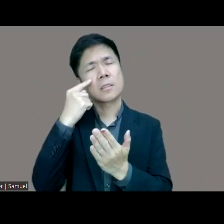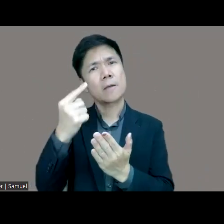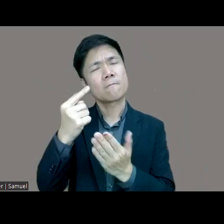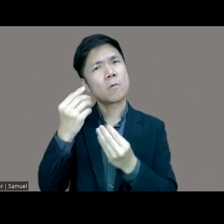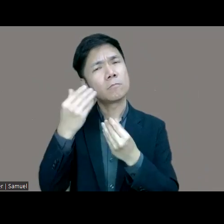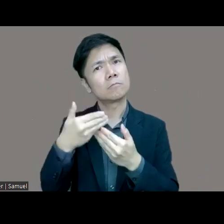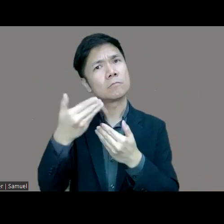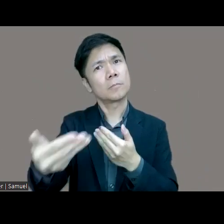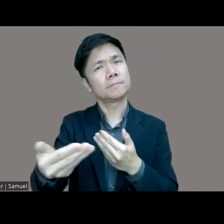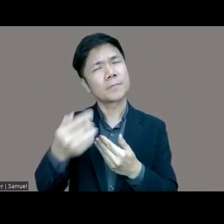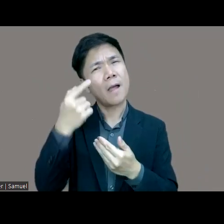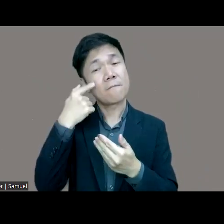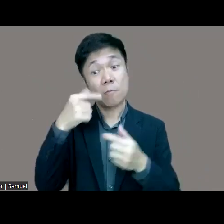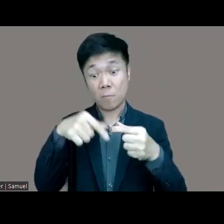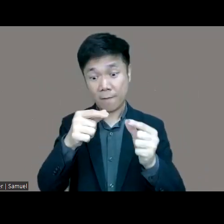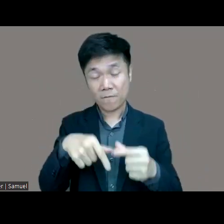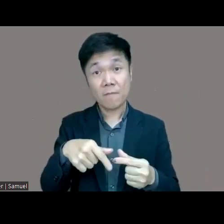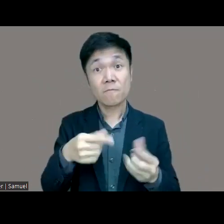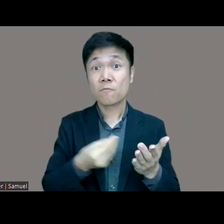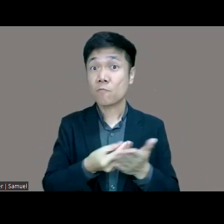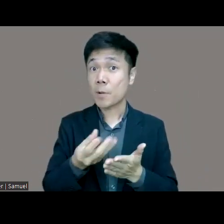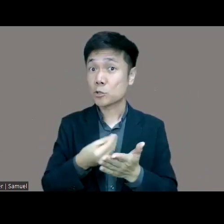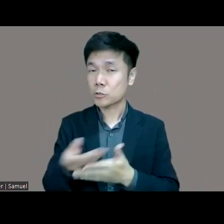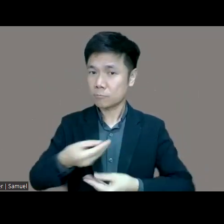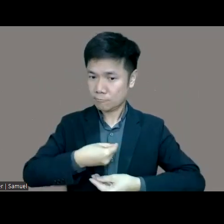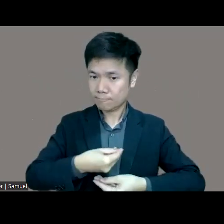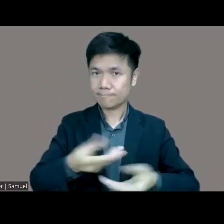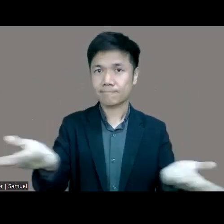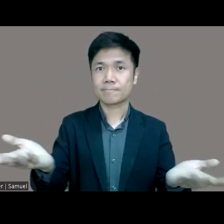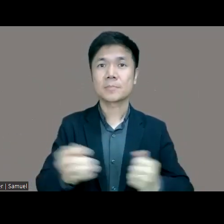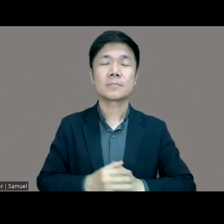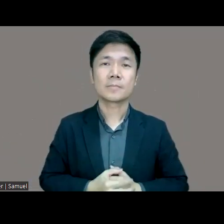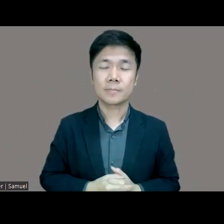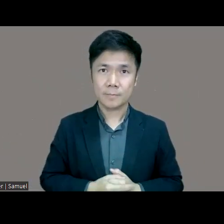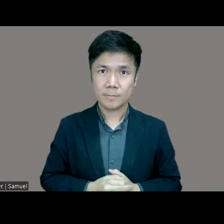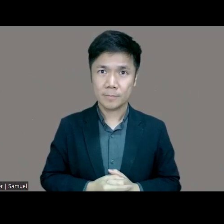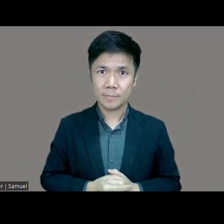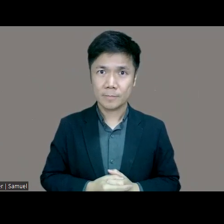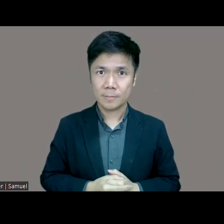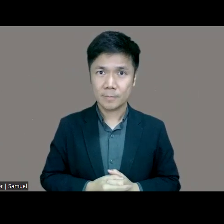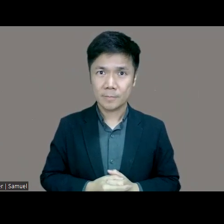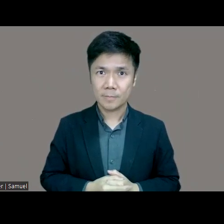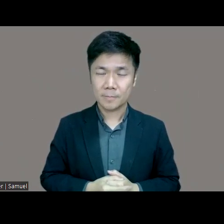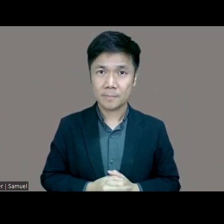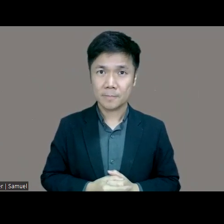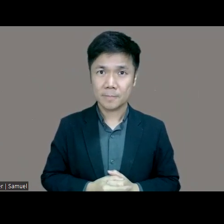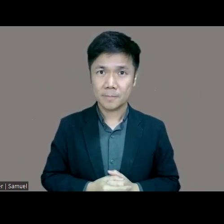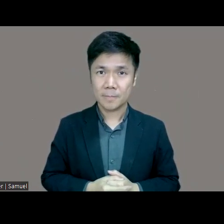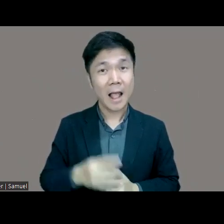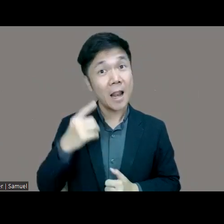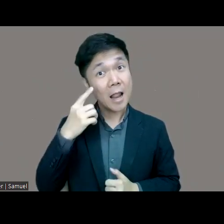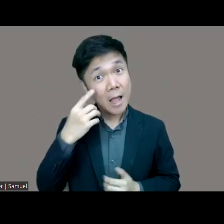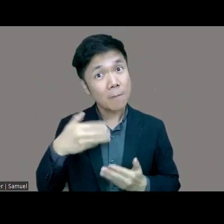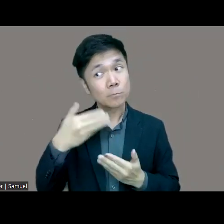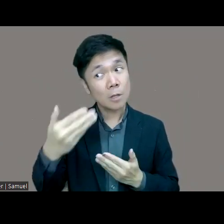to disseminate, to share as well, and as well coming back for us, I mean, to us with feedback in